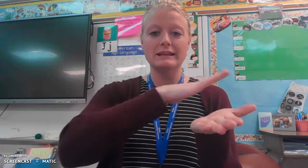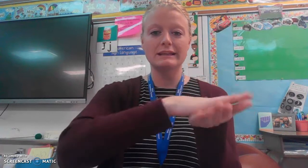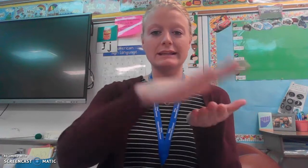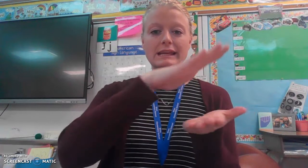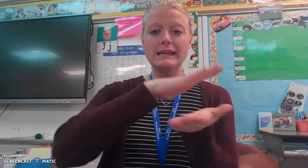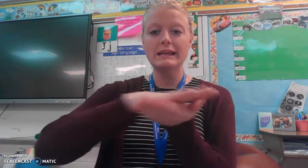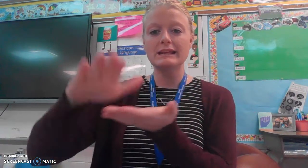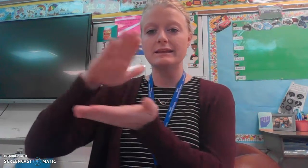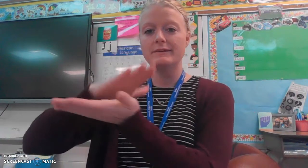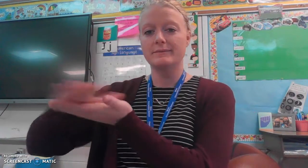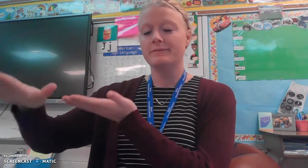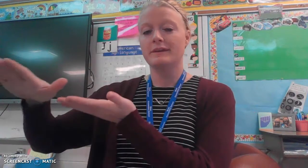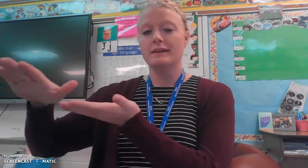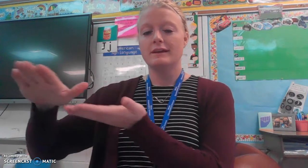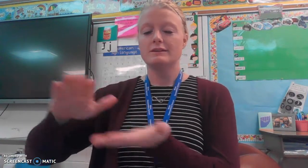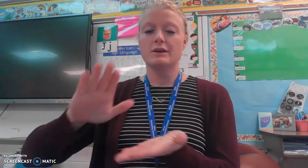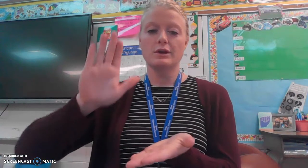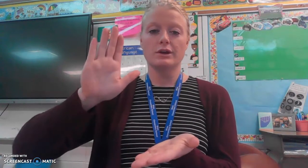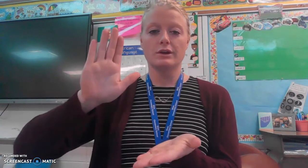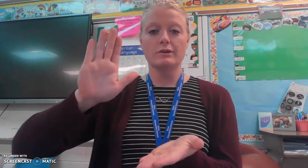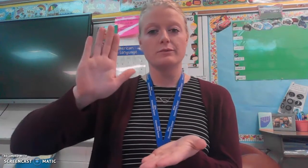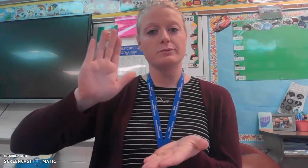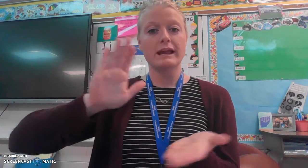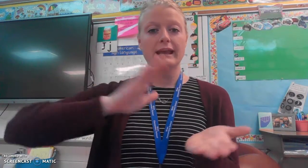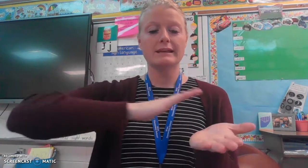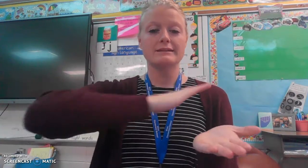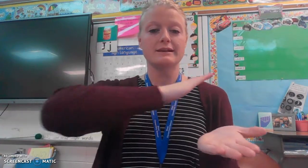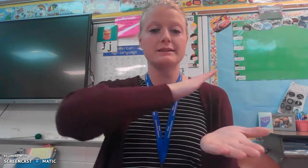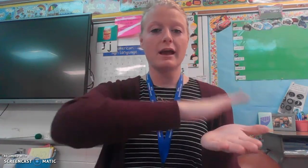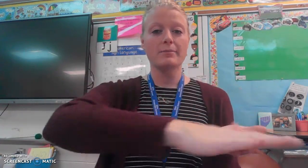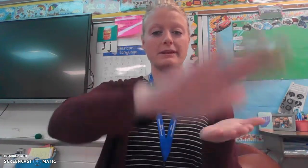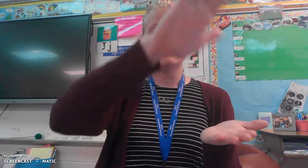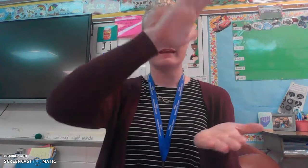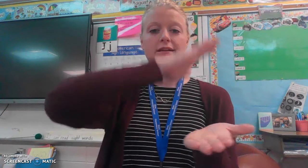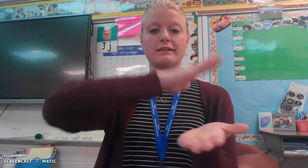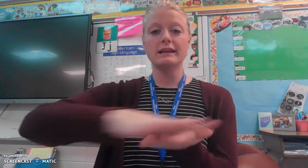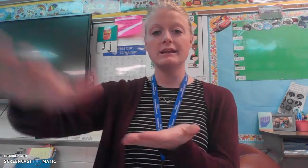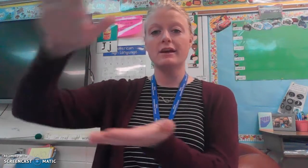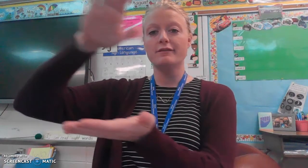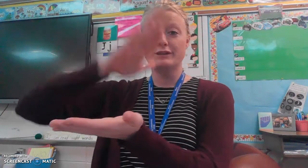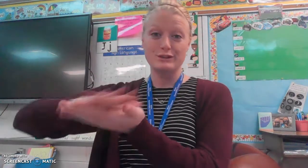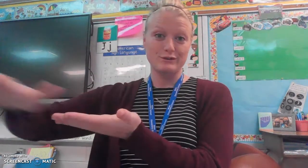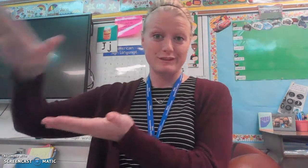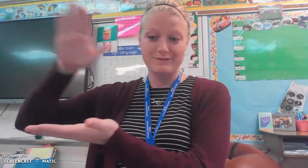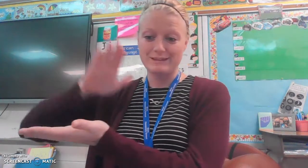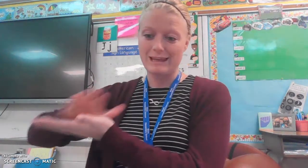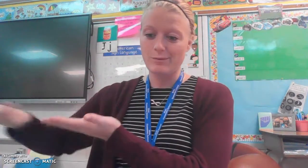sign clean. So your right hand is on top and it's like cleaning off the surface of the